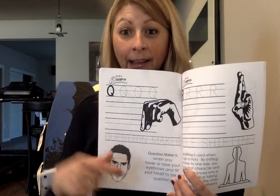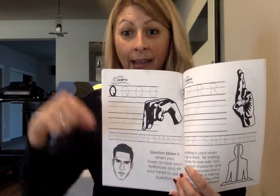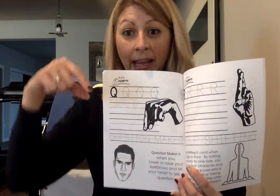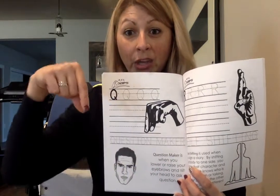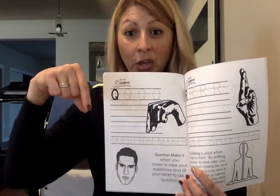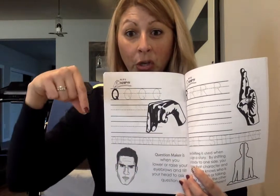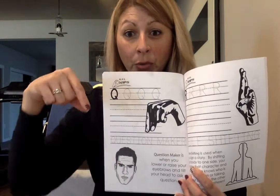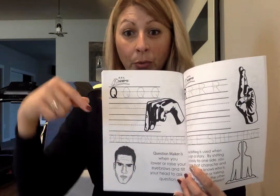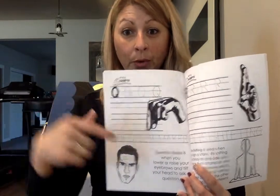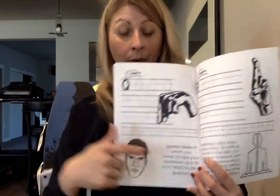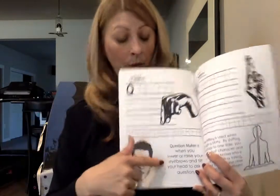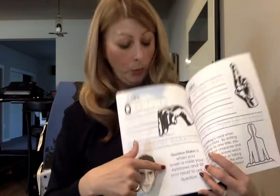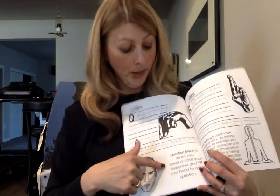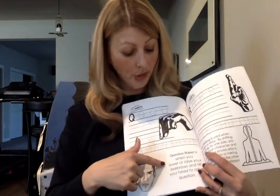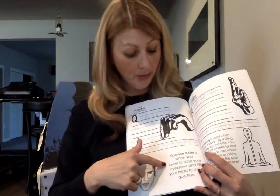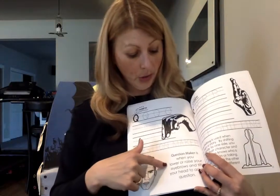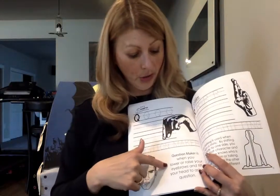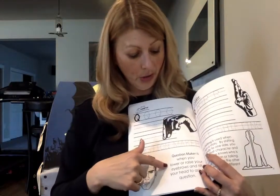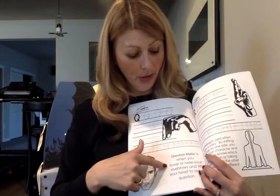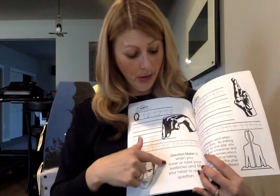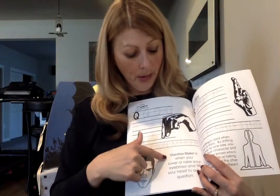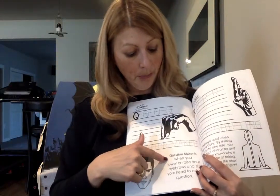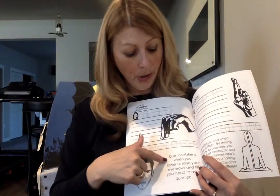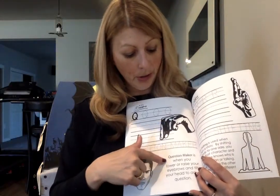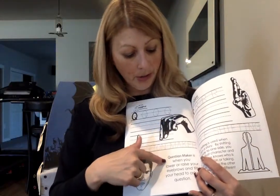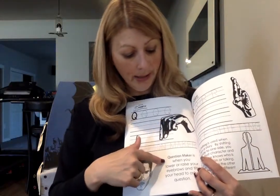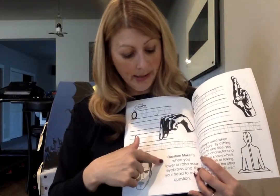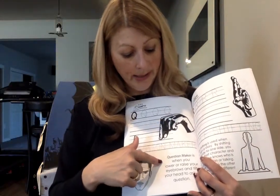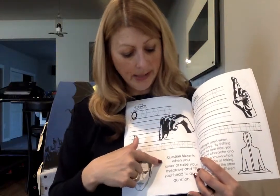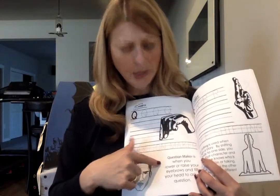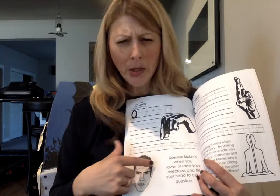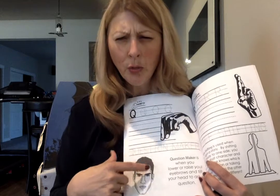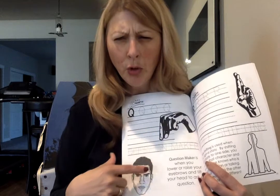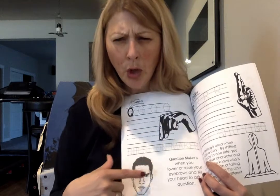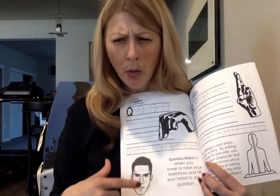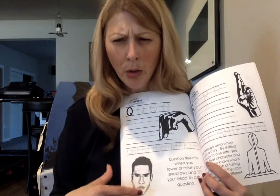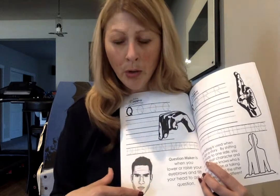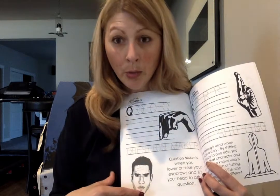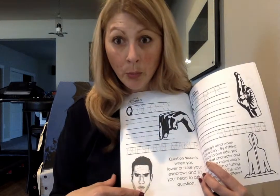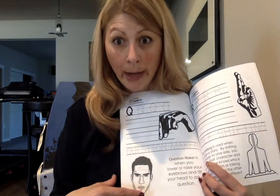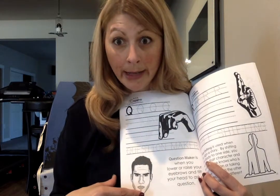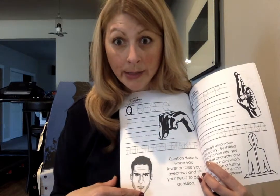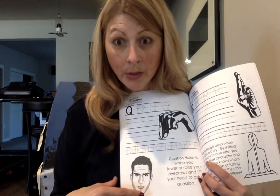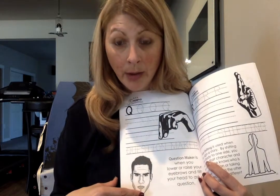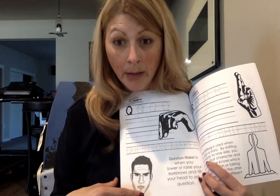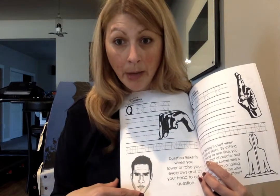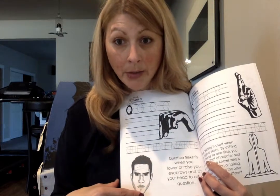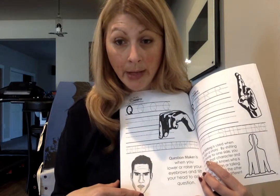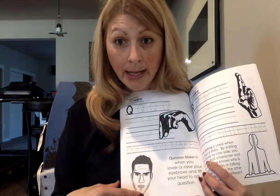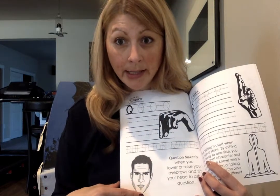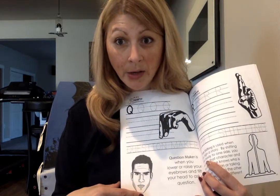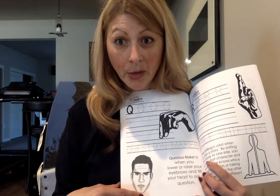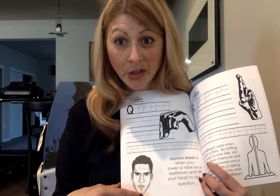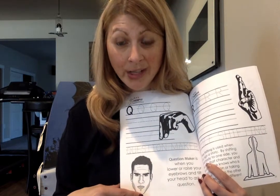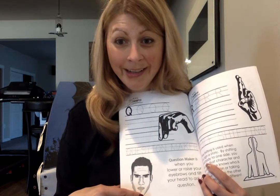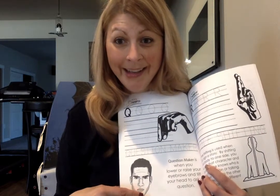like Q, question marker. This is when you lower or raise your eyebrows when asking a question.